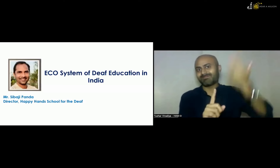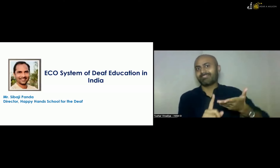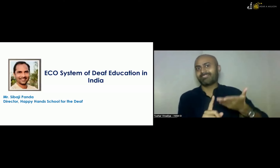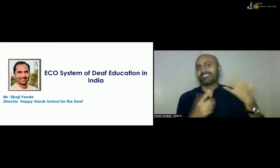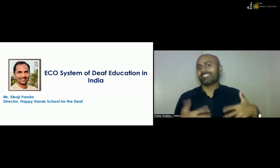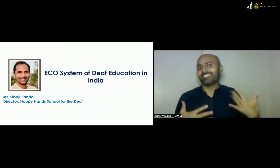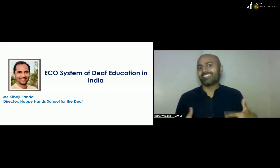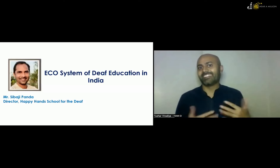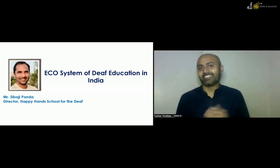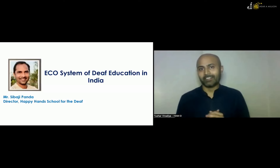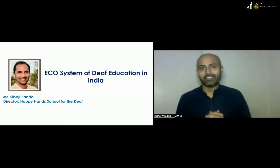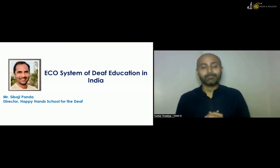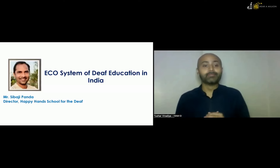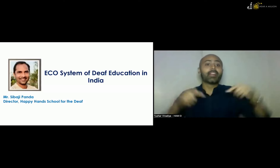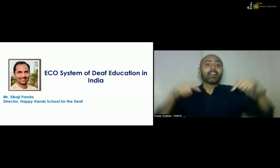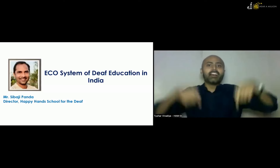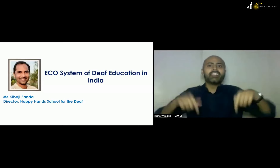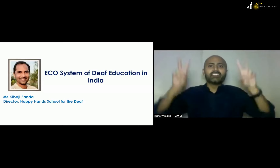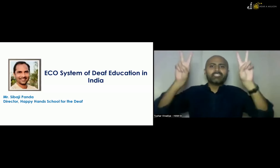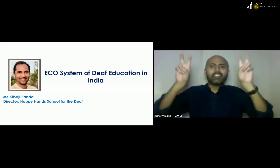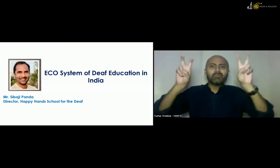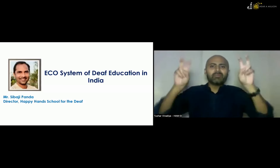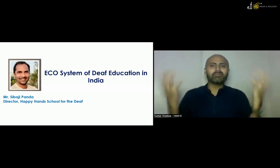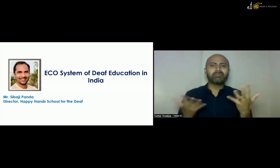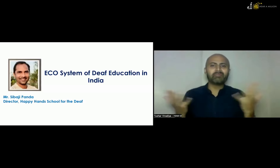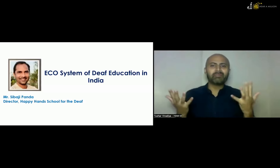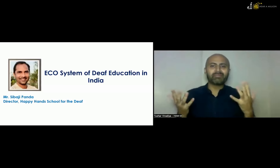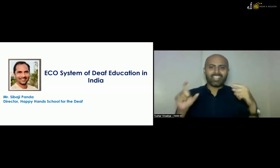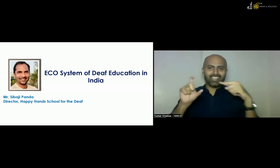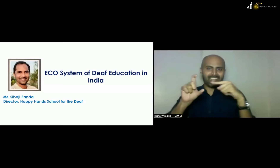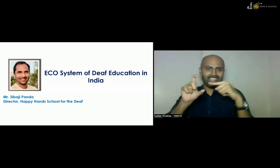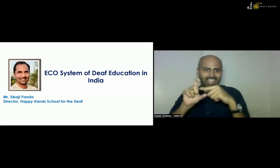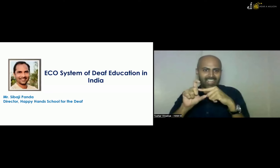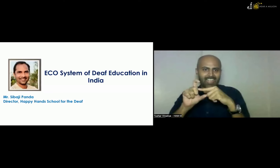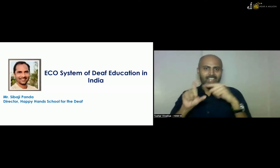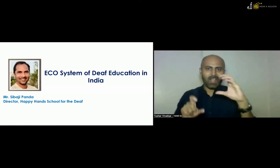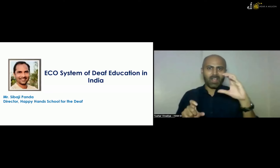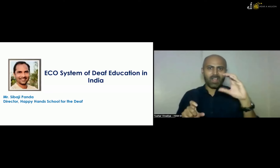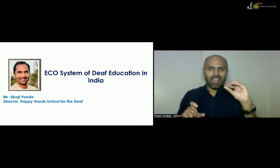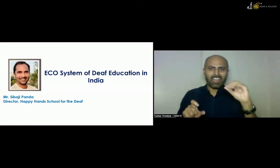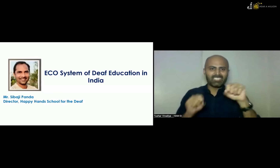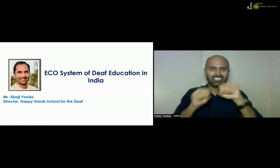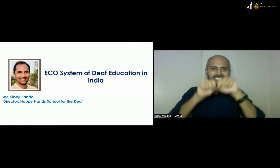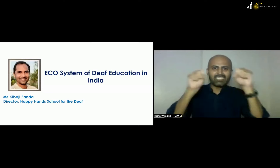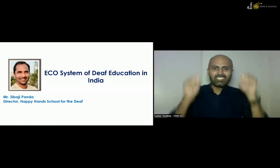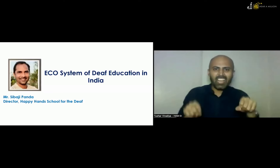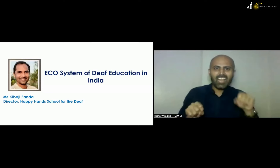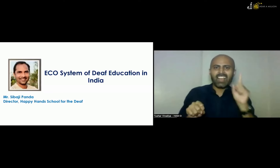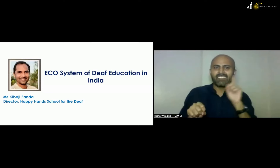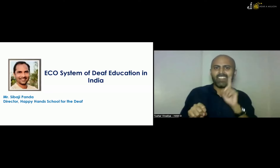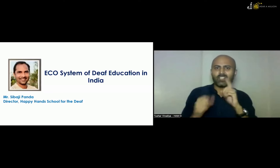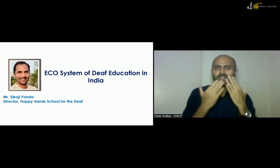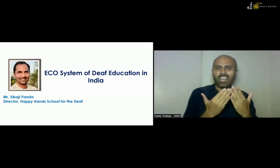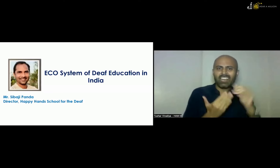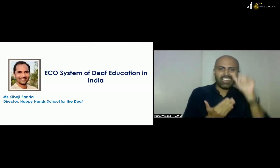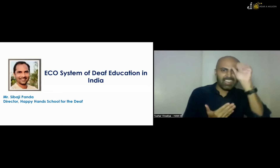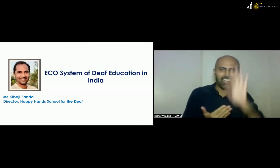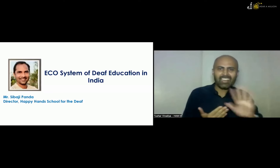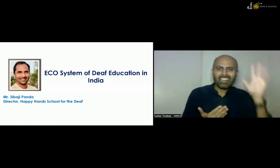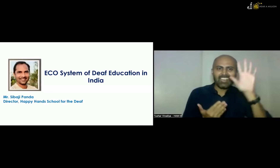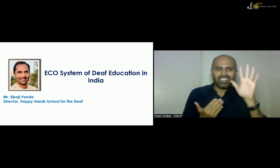20 plus years of experience and is still working for the deaf community. So now, as you can see, ecosystem of